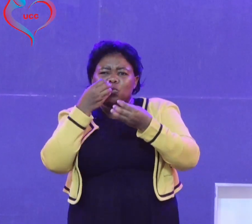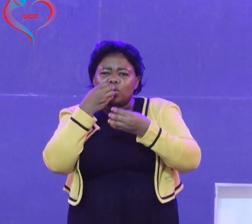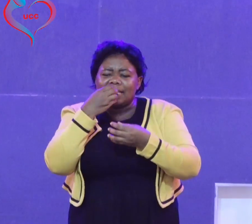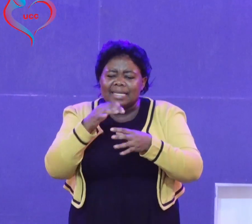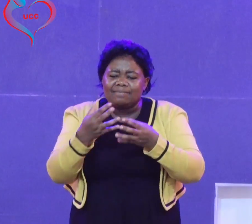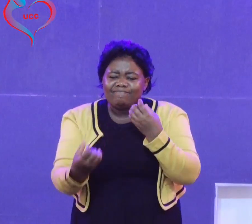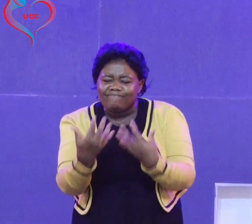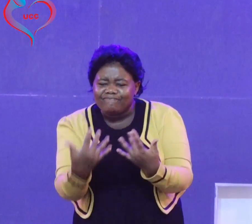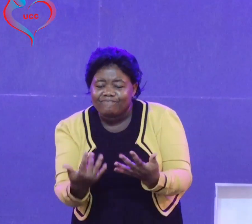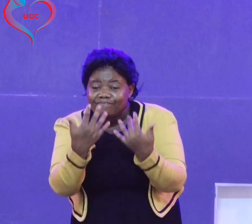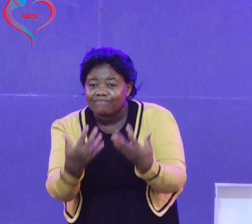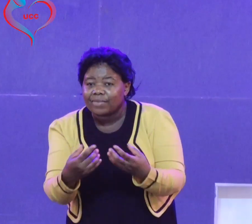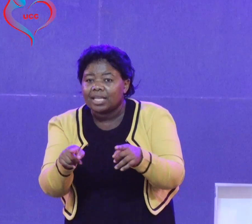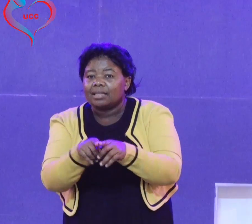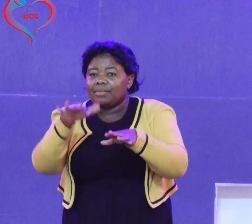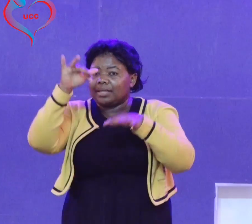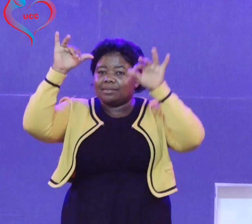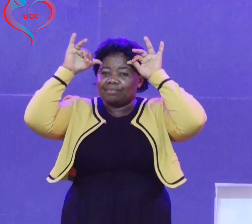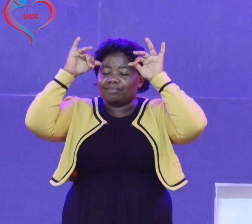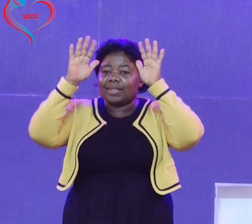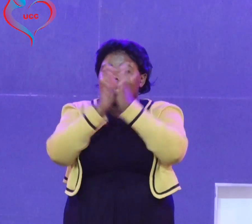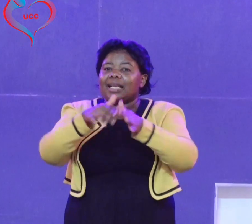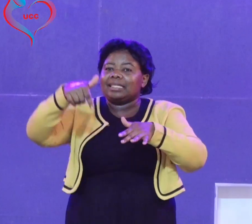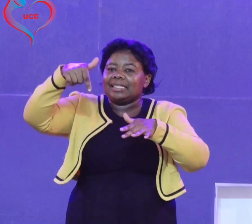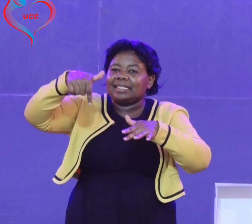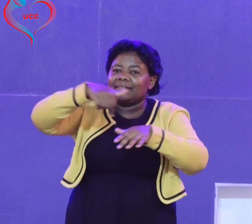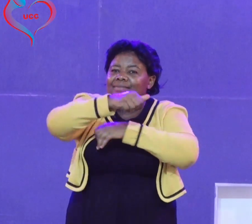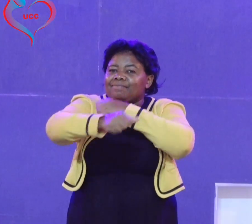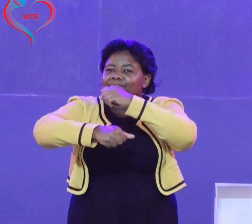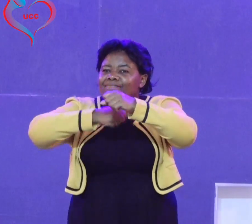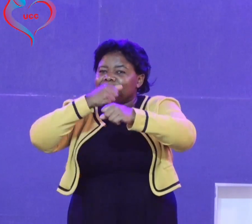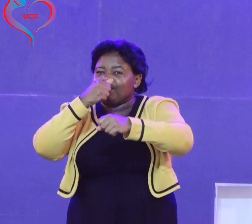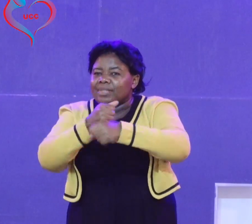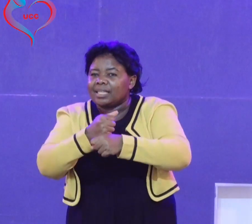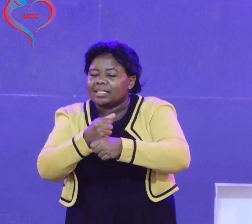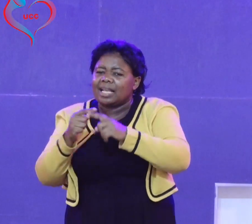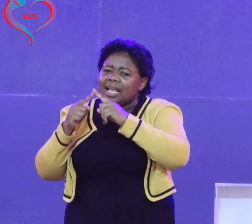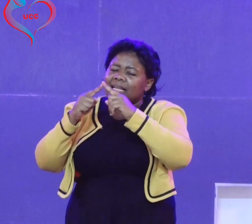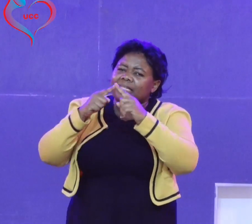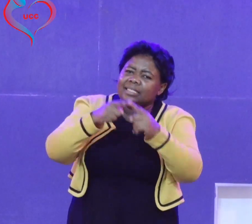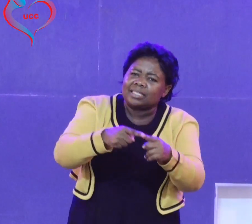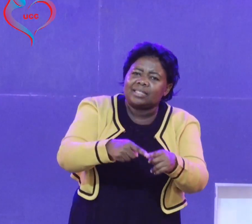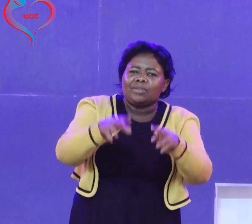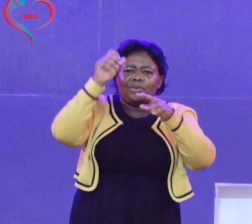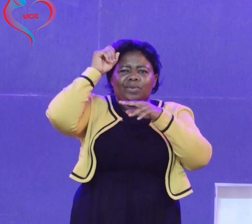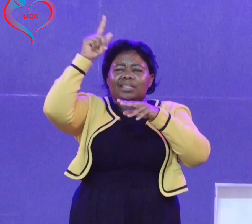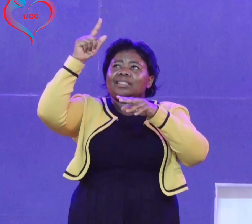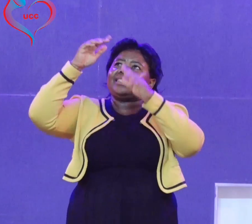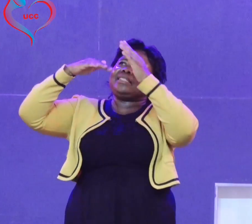ng'ente. Era ebiseera omusanvu biri kuyitako okutuusa lw'olitegera ng'oyali waggulu ennyo